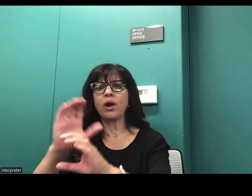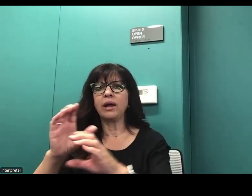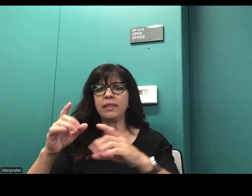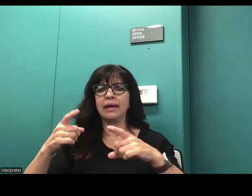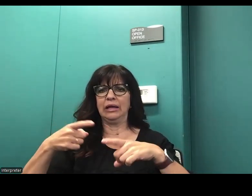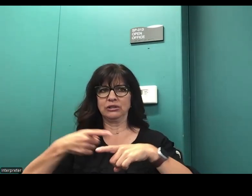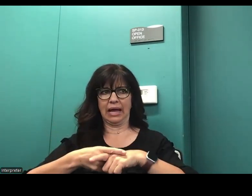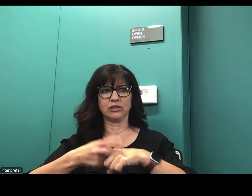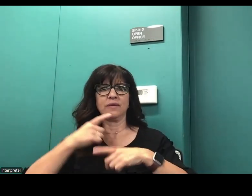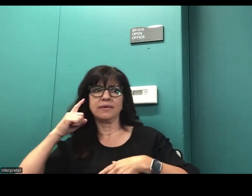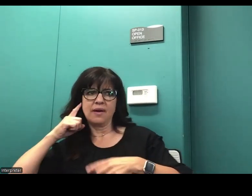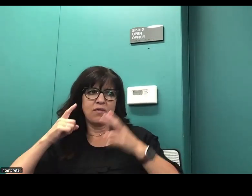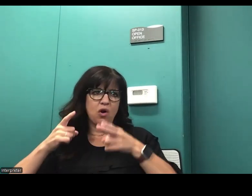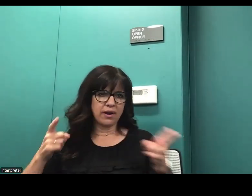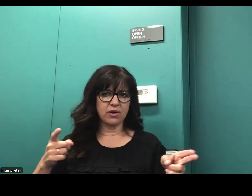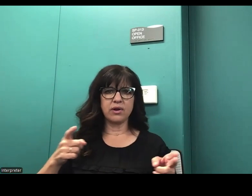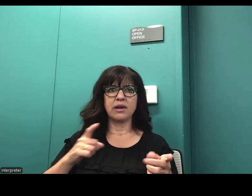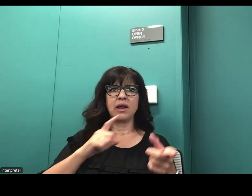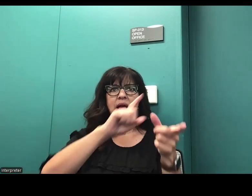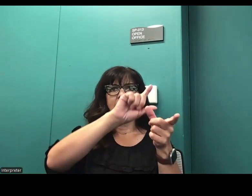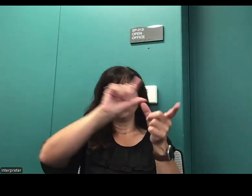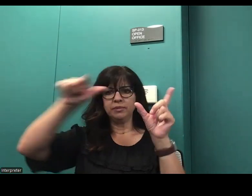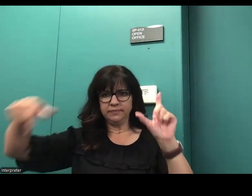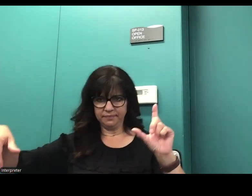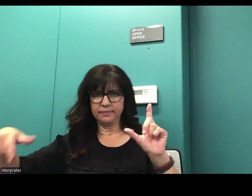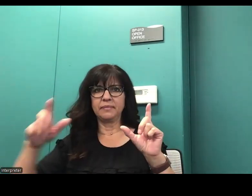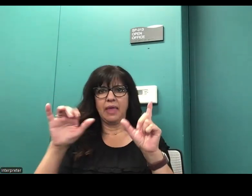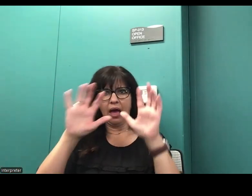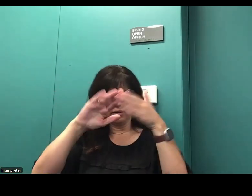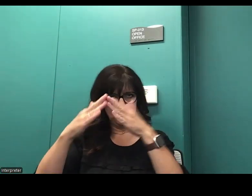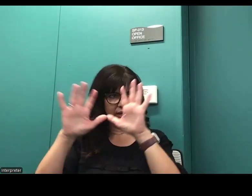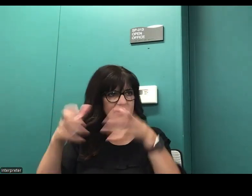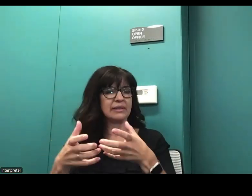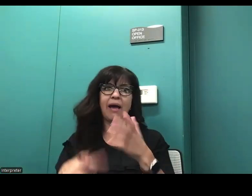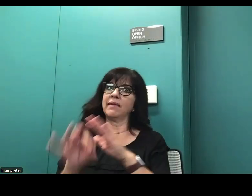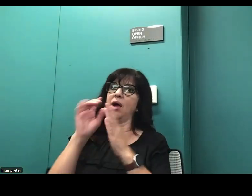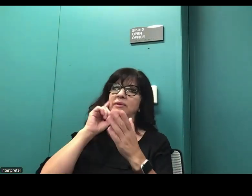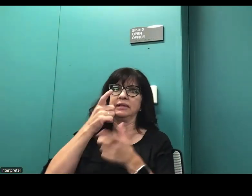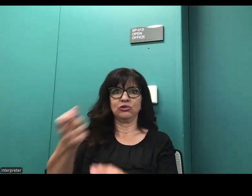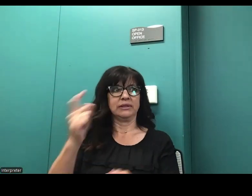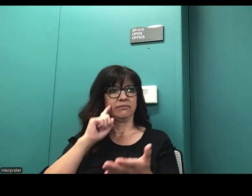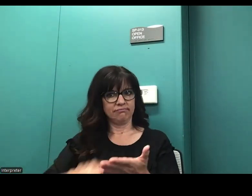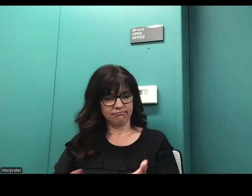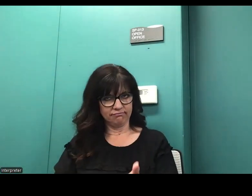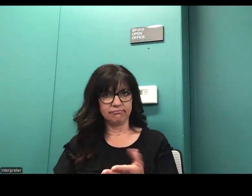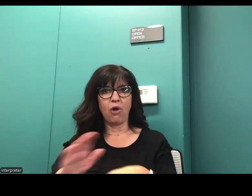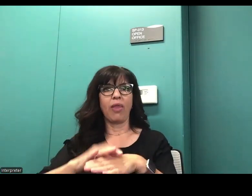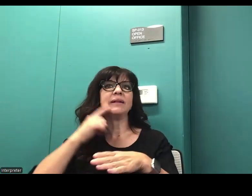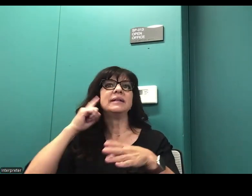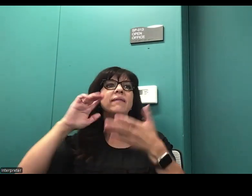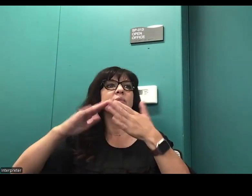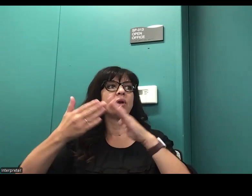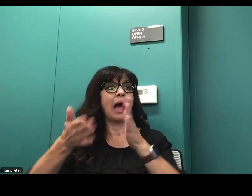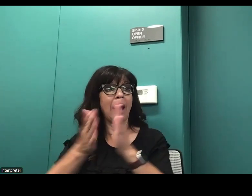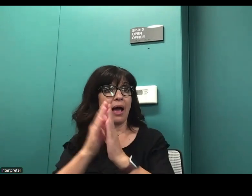deaf and hard of hearing and LGBTQ plus identities. I found some interesting research on the deaf community. Okay, so I